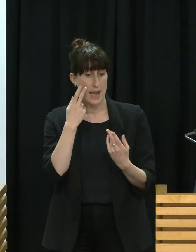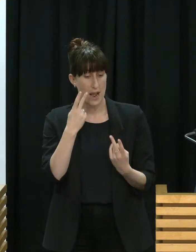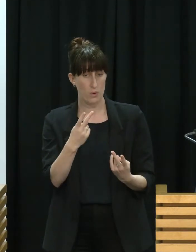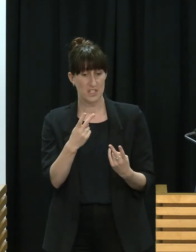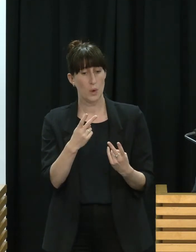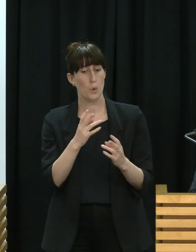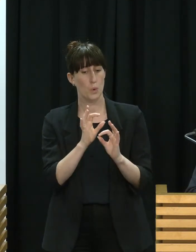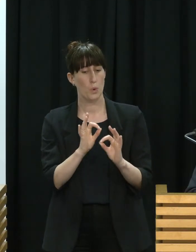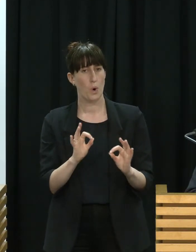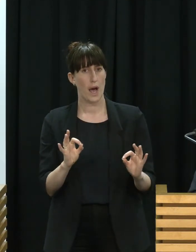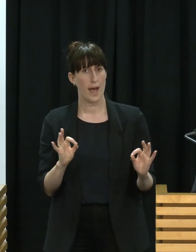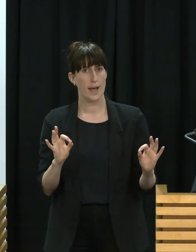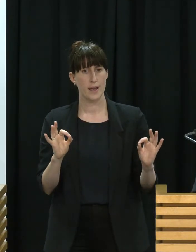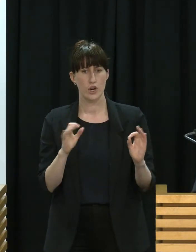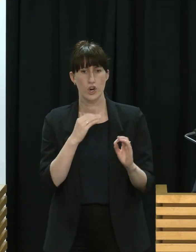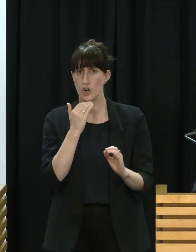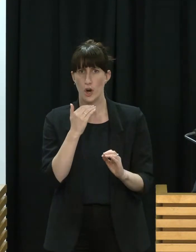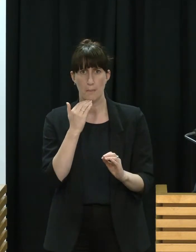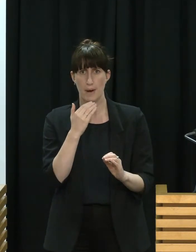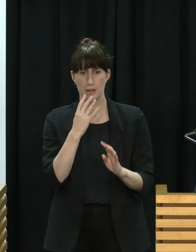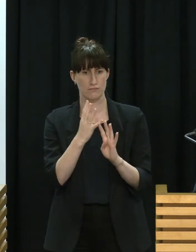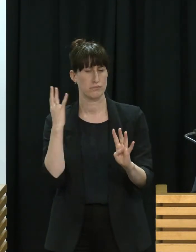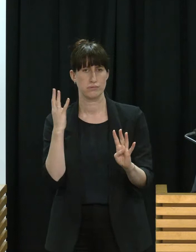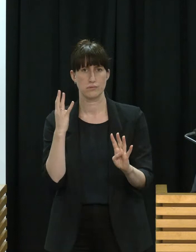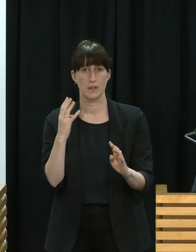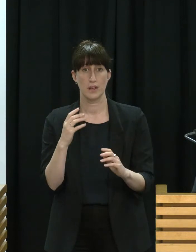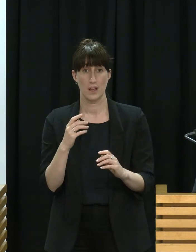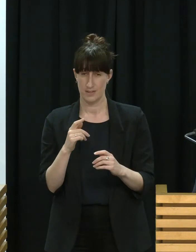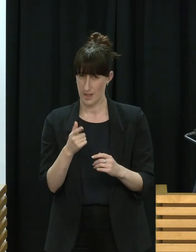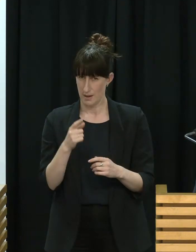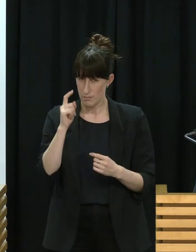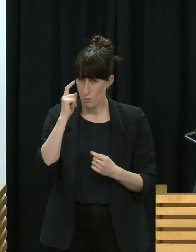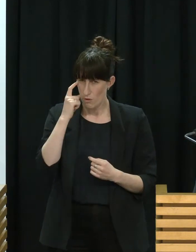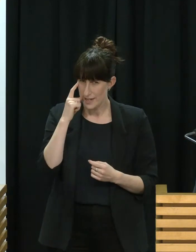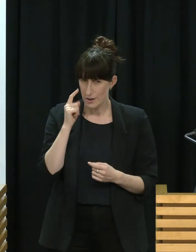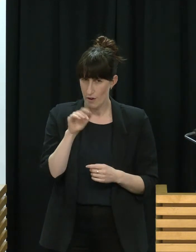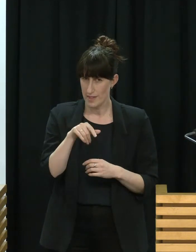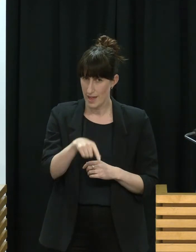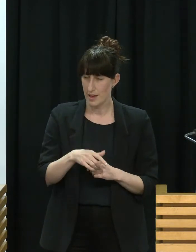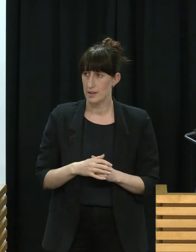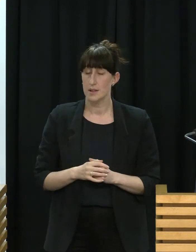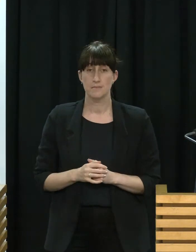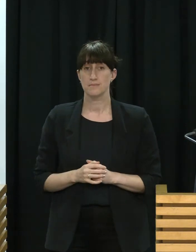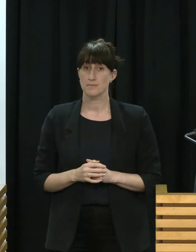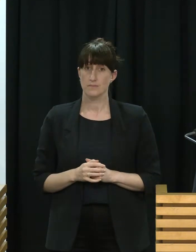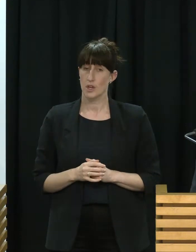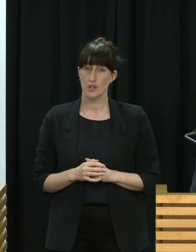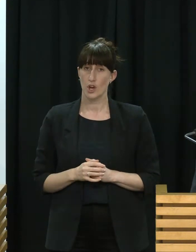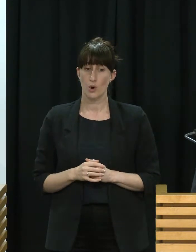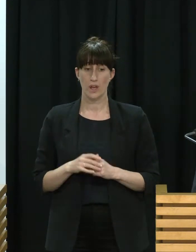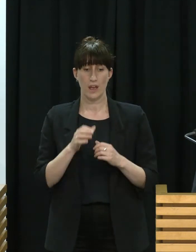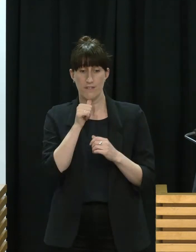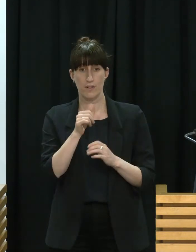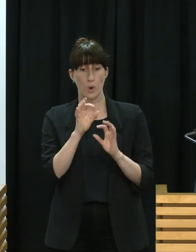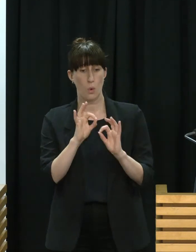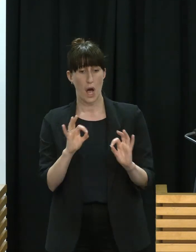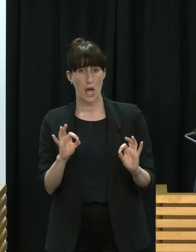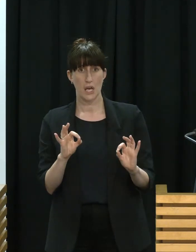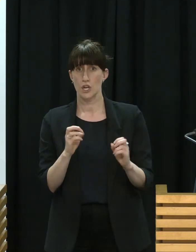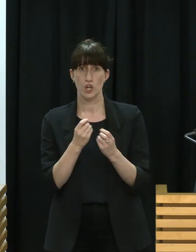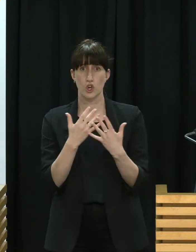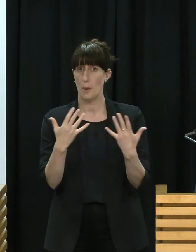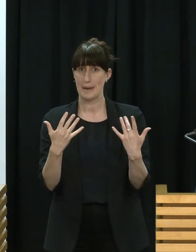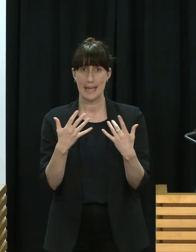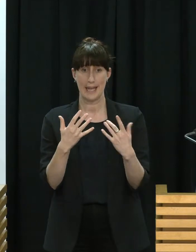No, I think it's a sign that they're actually being very efficient at getting people through the testing sites, and we do have more of them. So